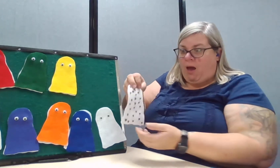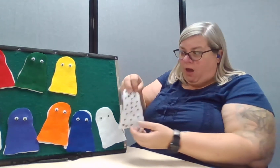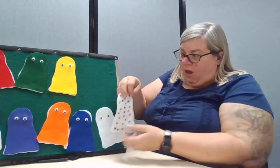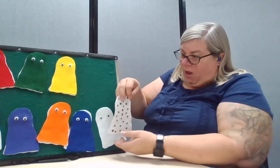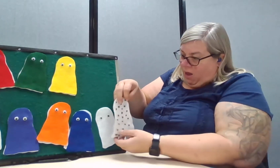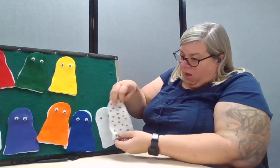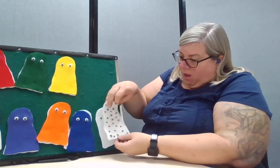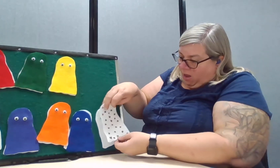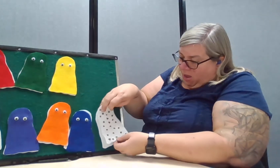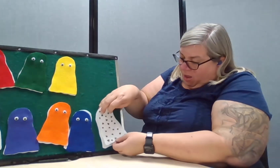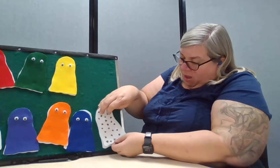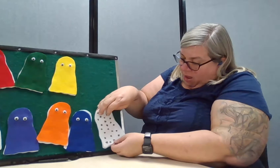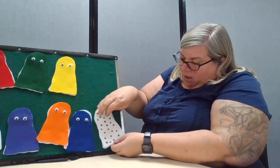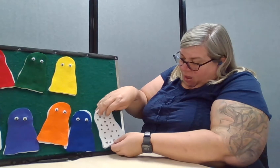them. And guess what?